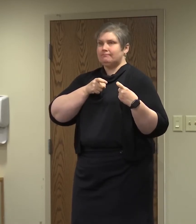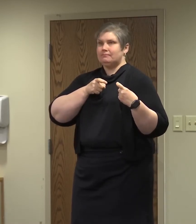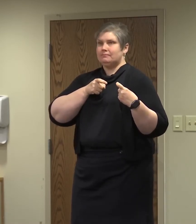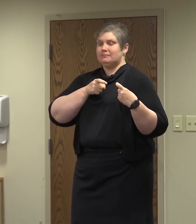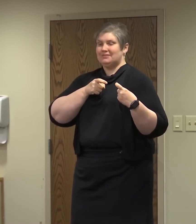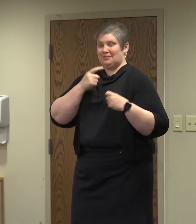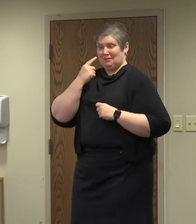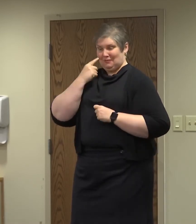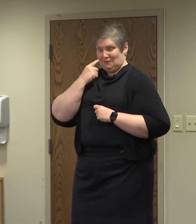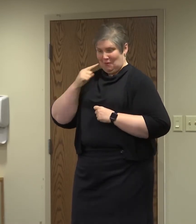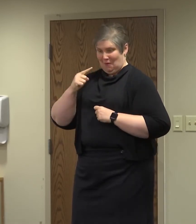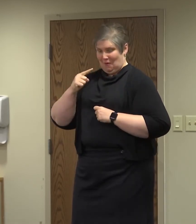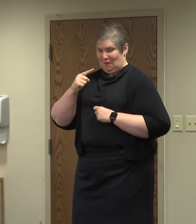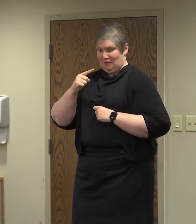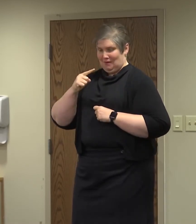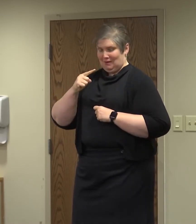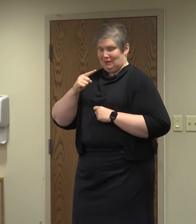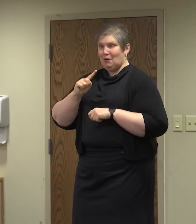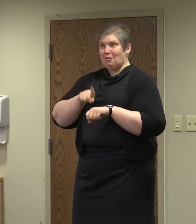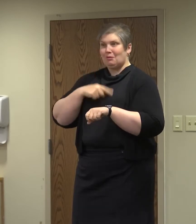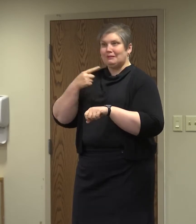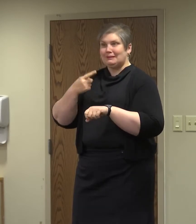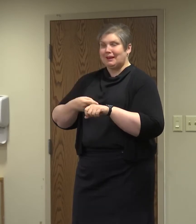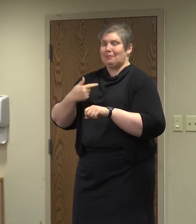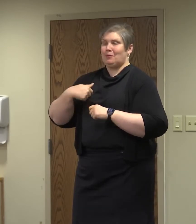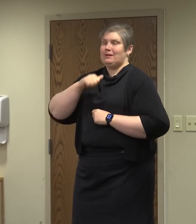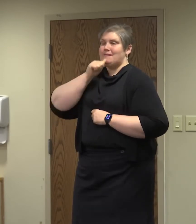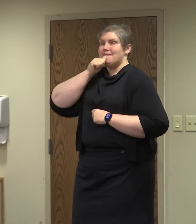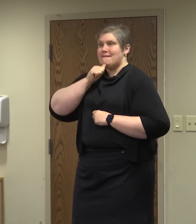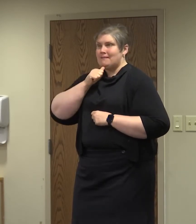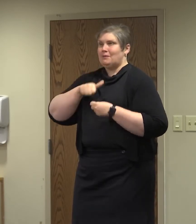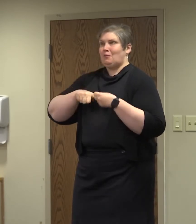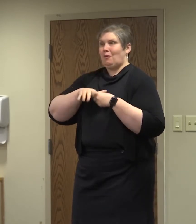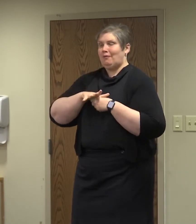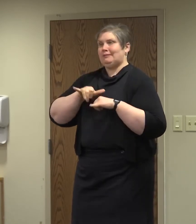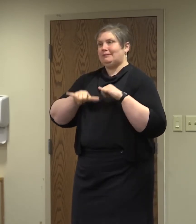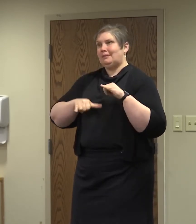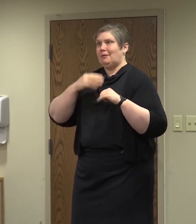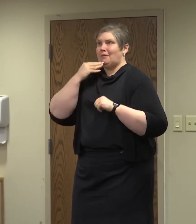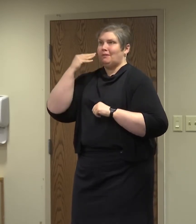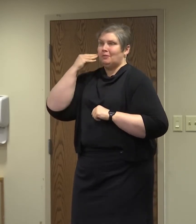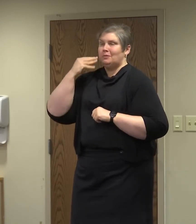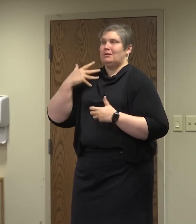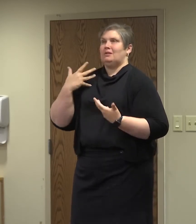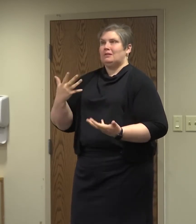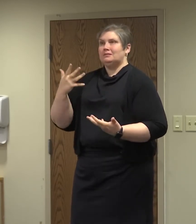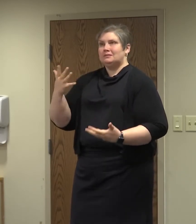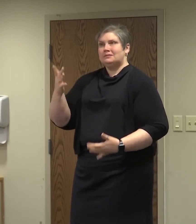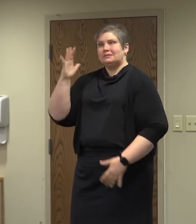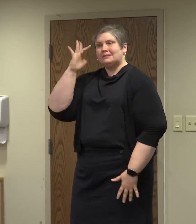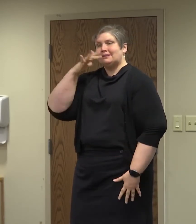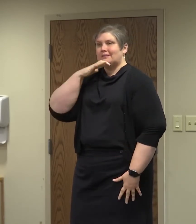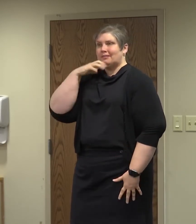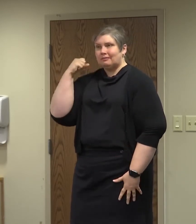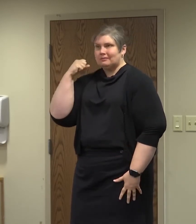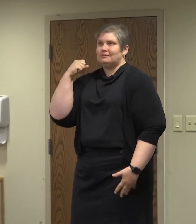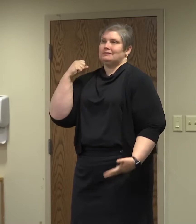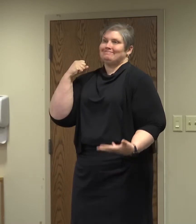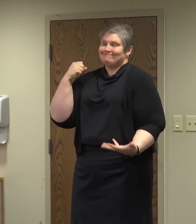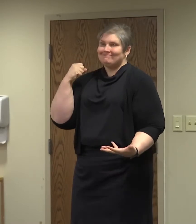this malaise of COVID-19, but we alone can control how we move through and live